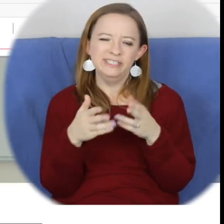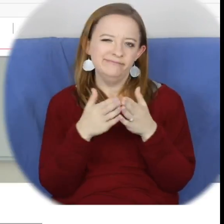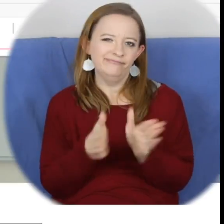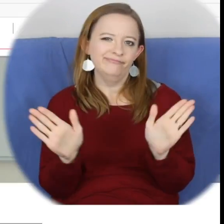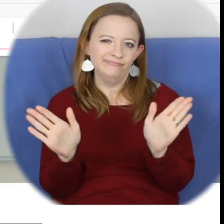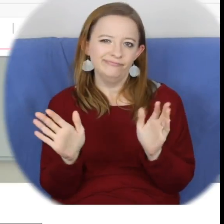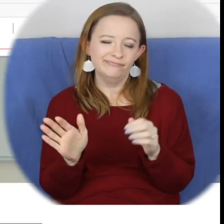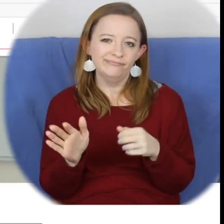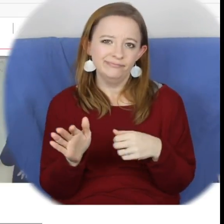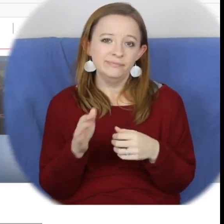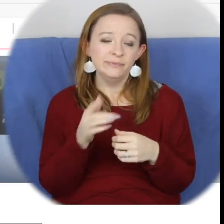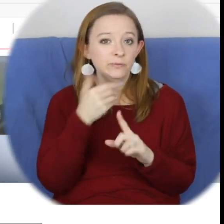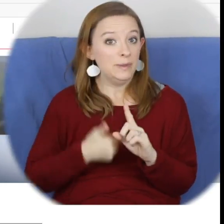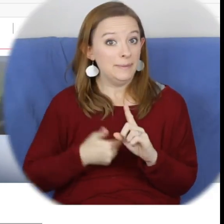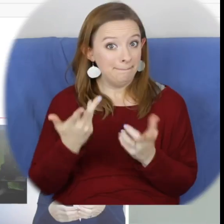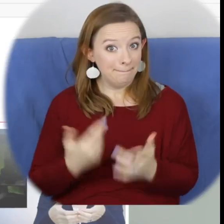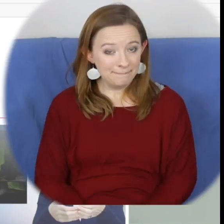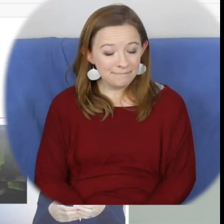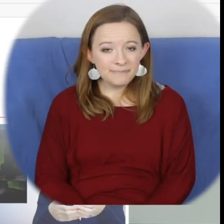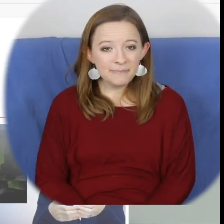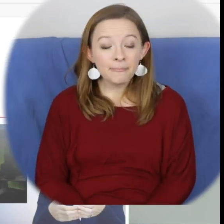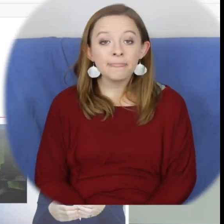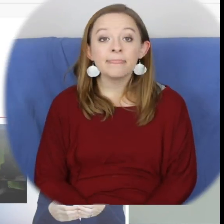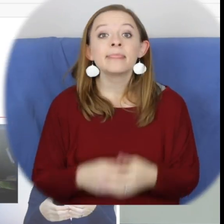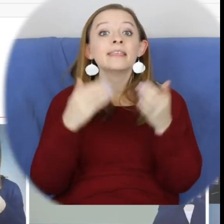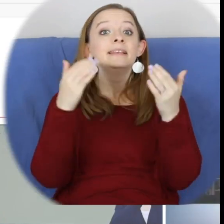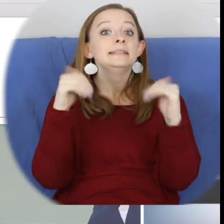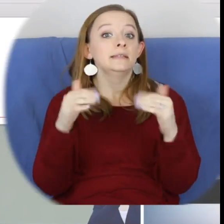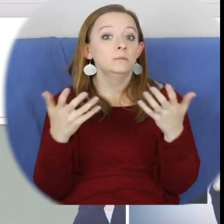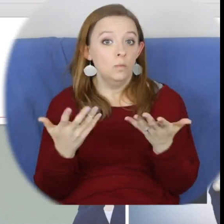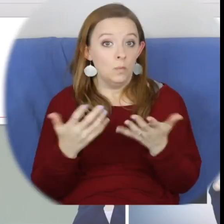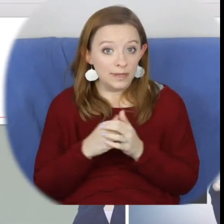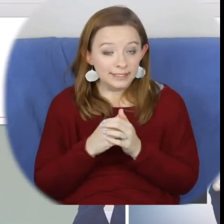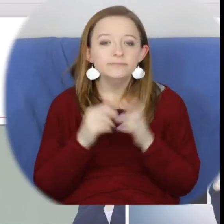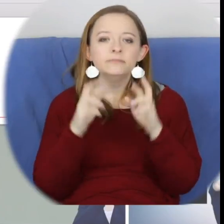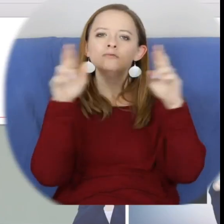all these different information, a little kind of condensed into one introduction.